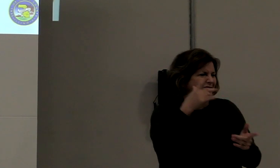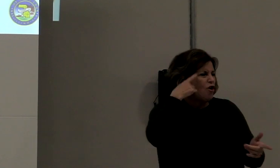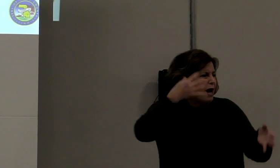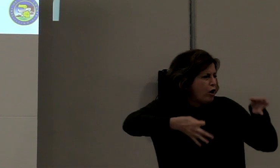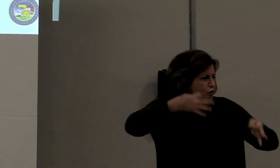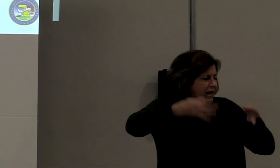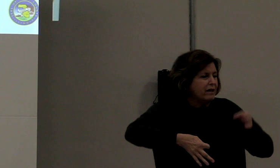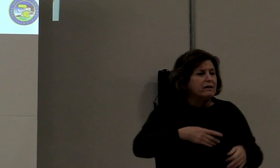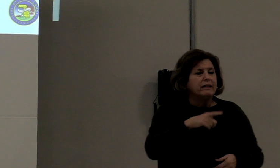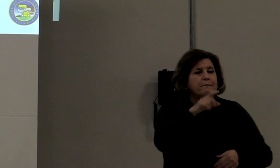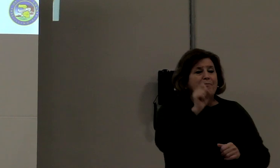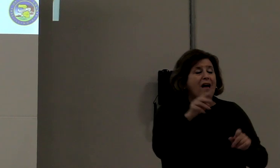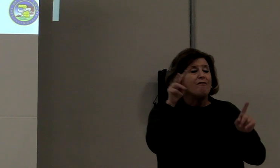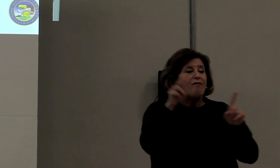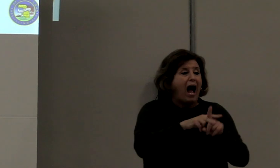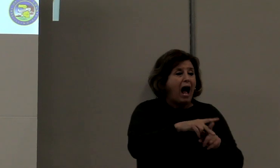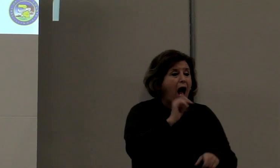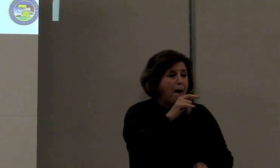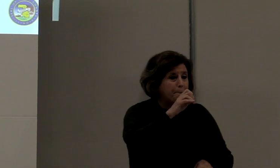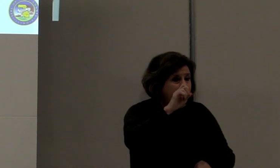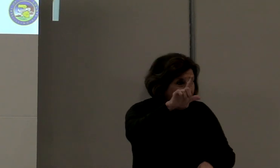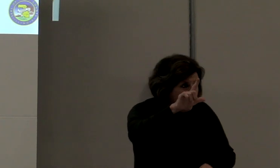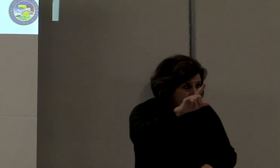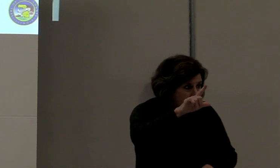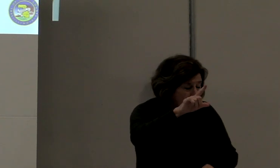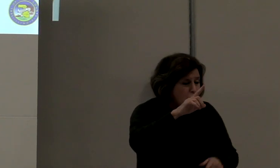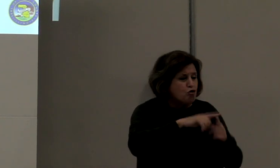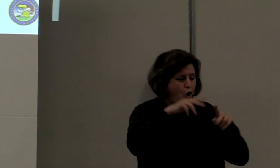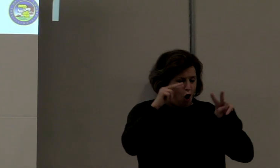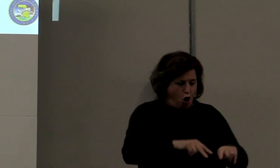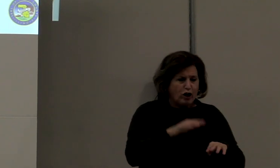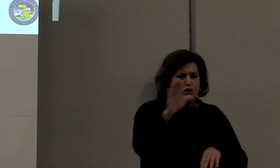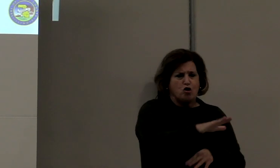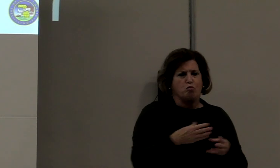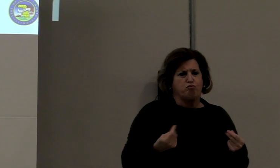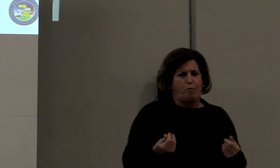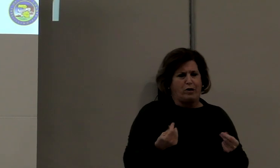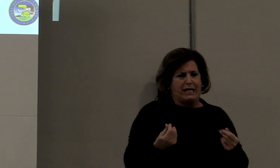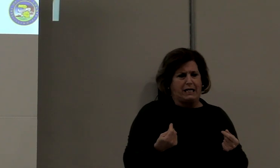Again, you have to file an appeal to give us the jurisdiction to look at your property.